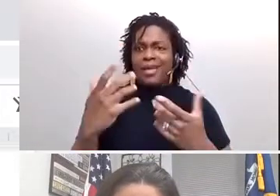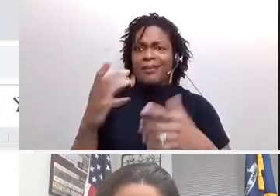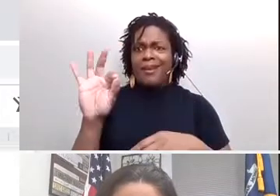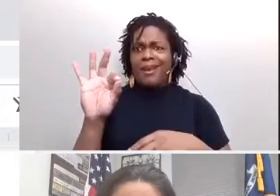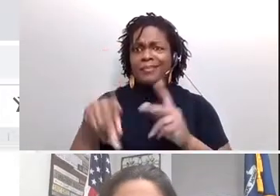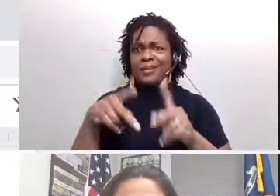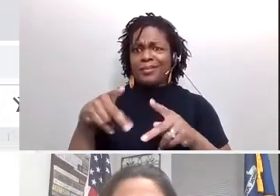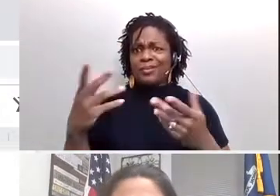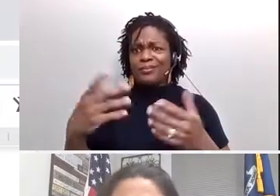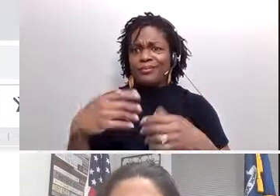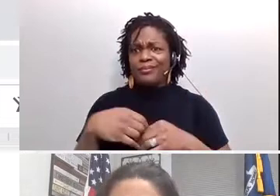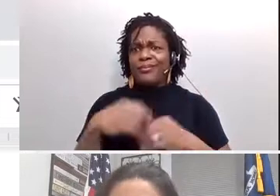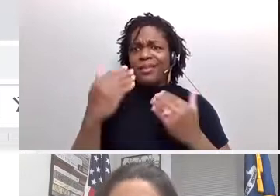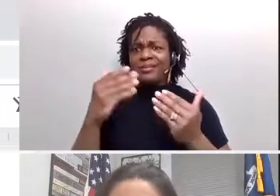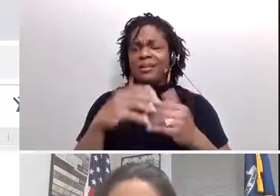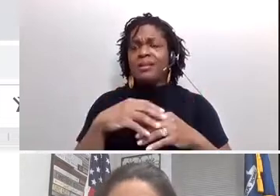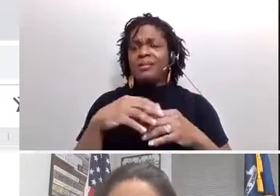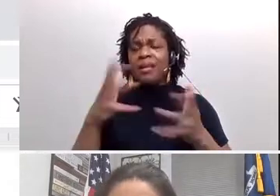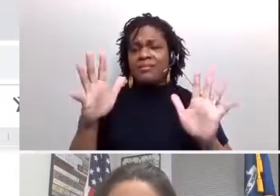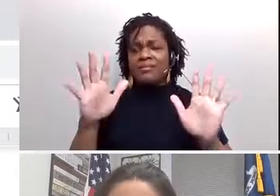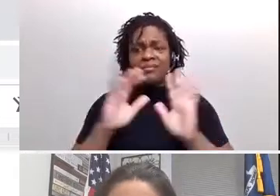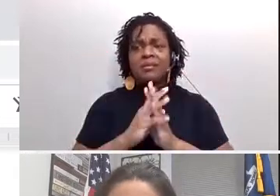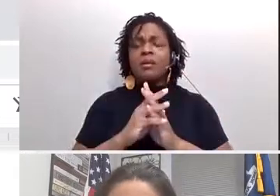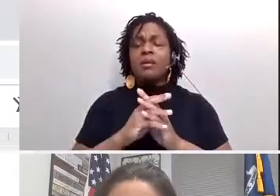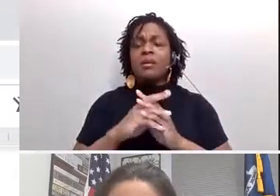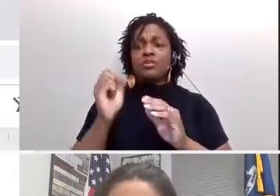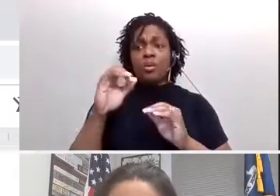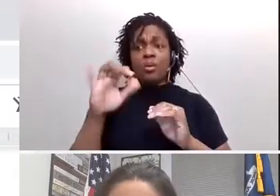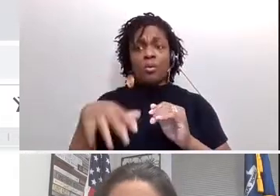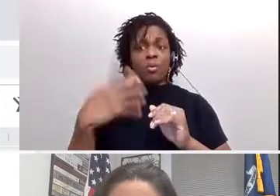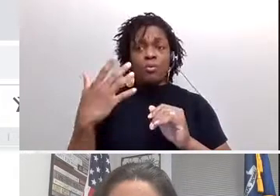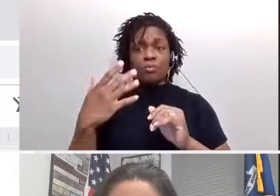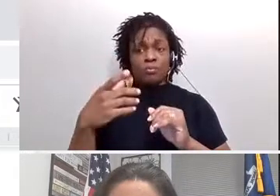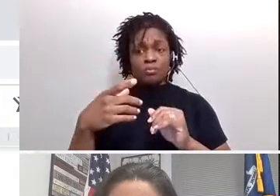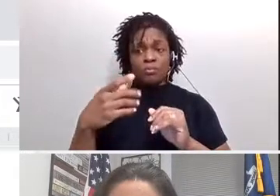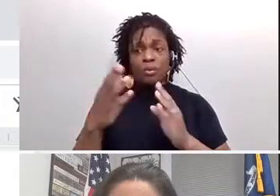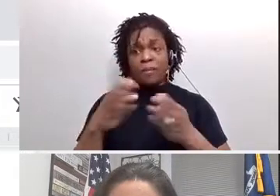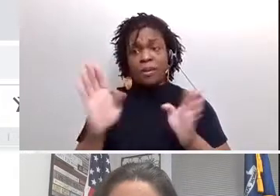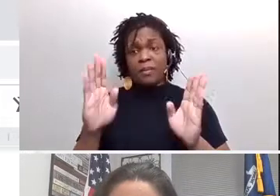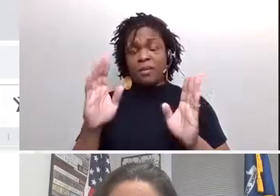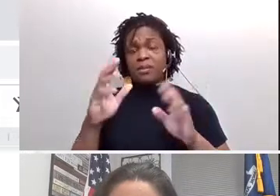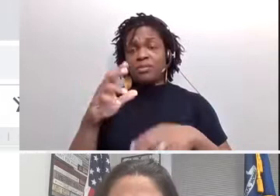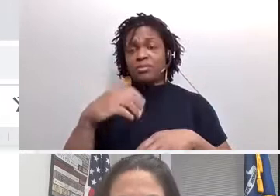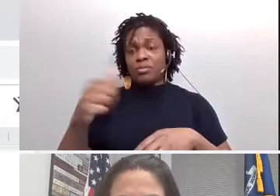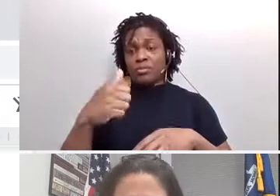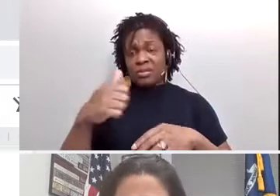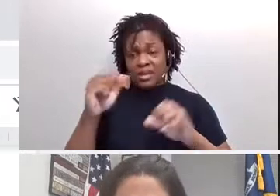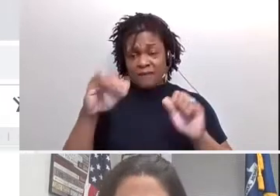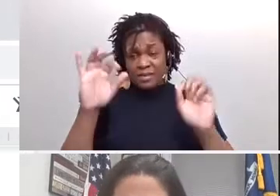protocol is or what your exposure is in terms of public transportation. If that could get worked in, it'd be nice.